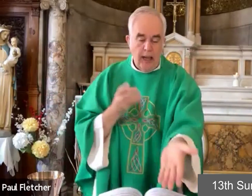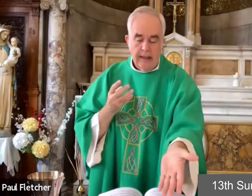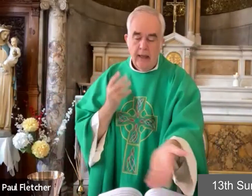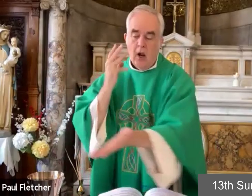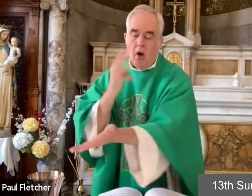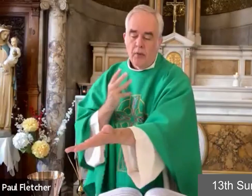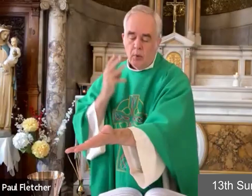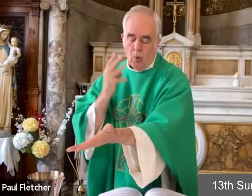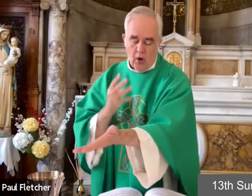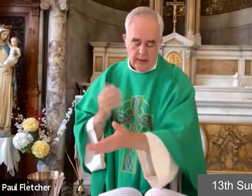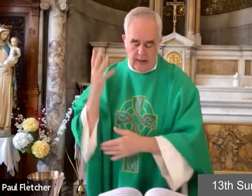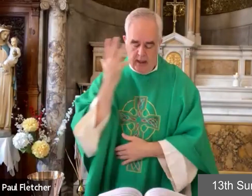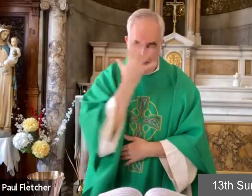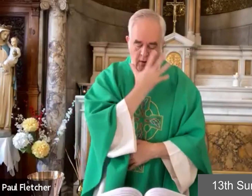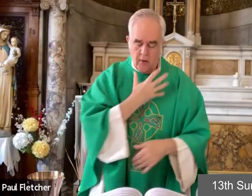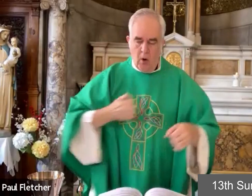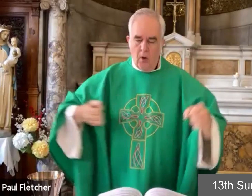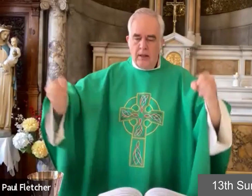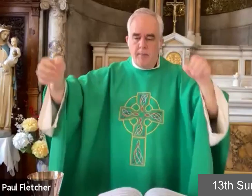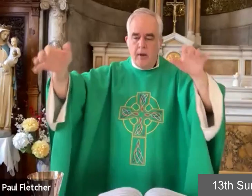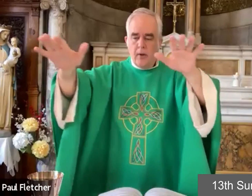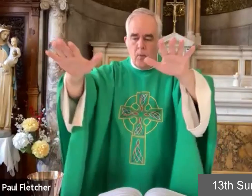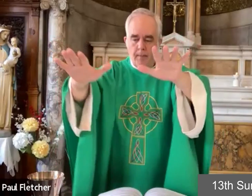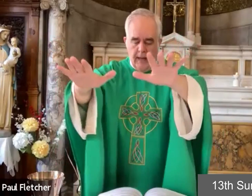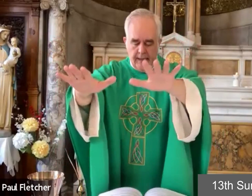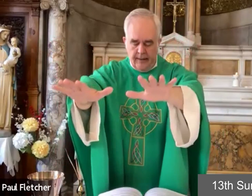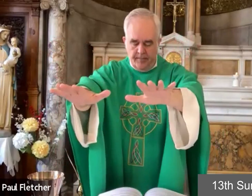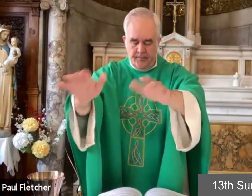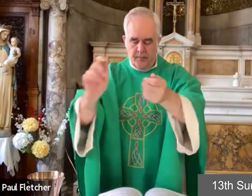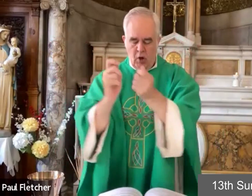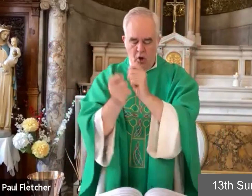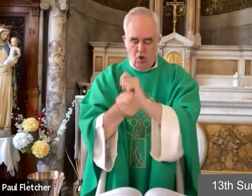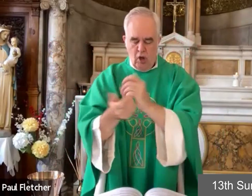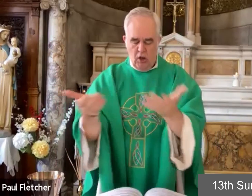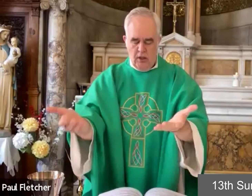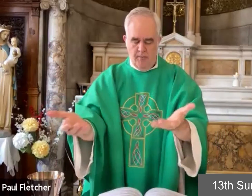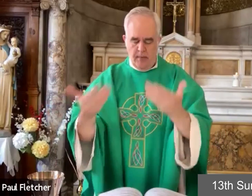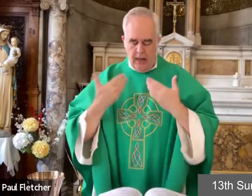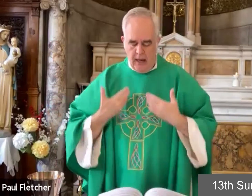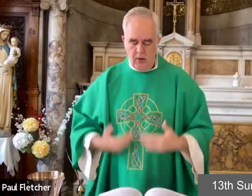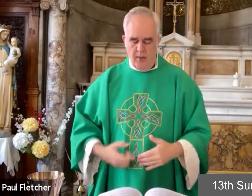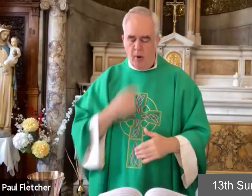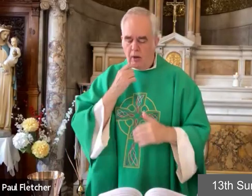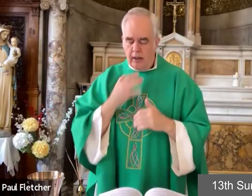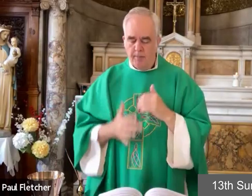flag before us. The Holy Spirit will bless them, strengthen into the body and